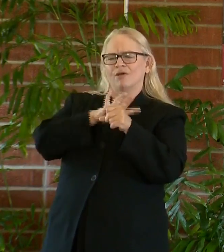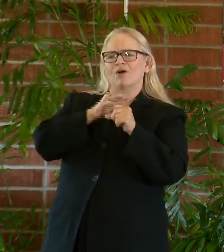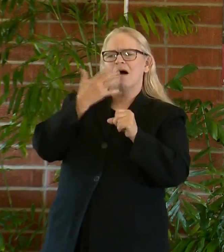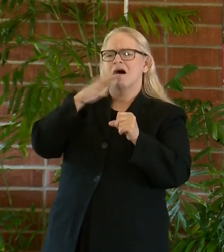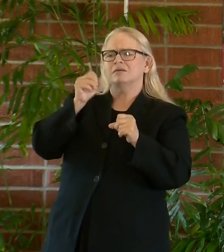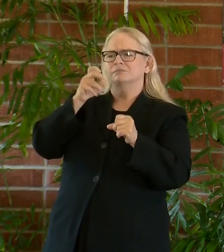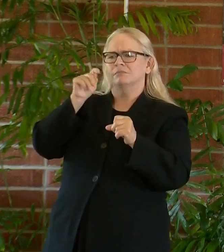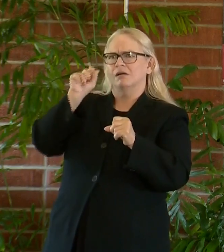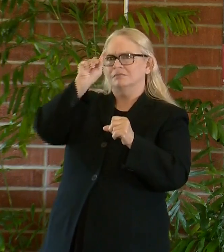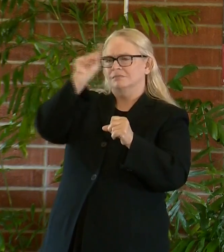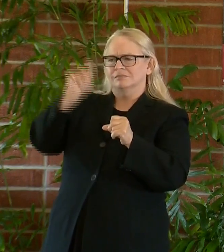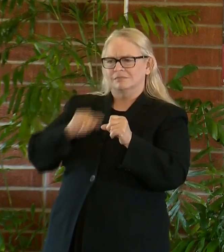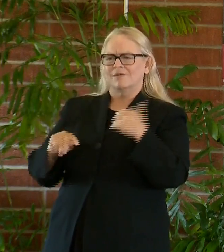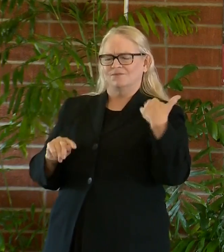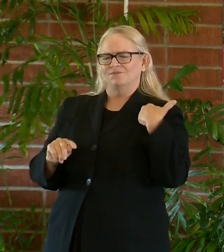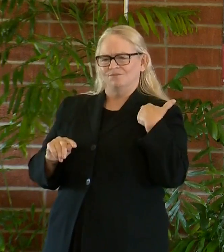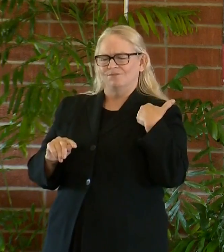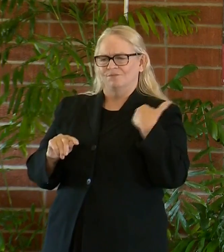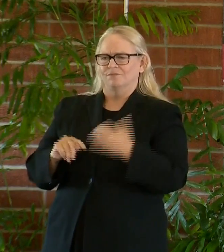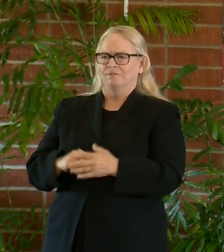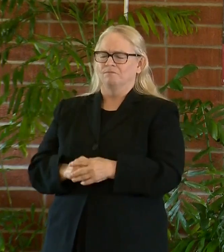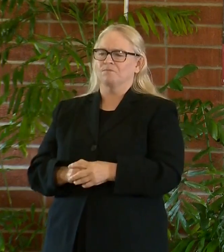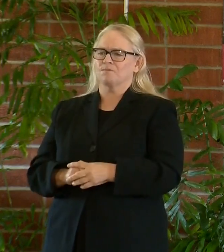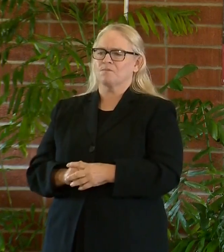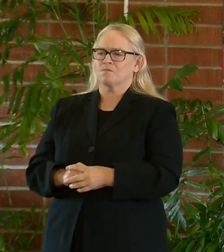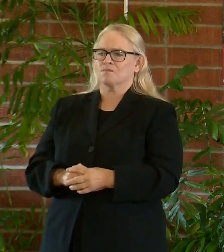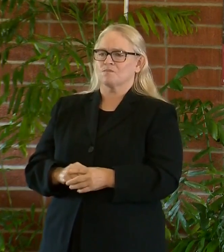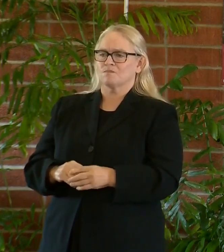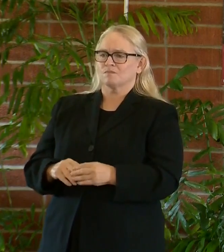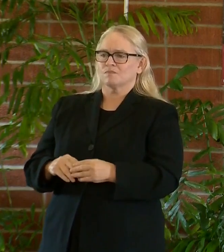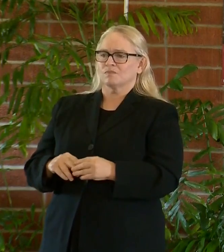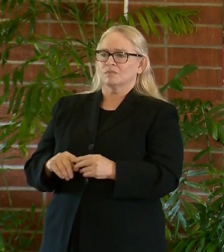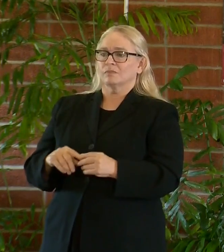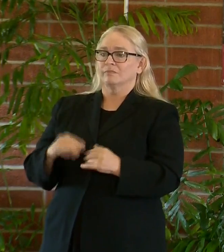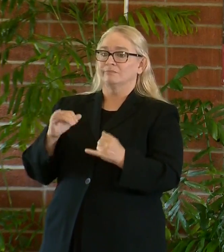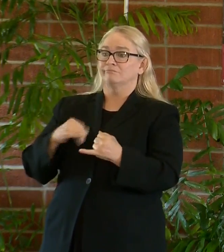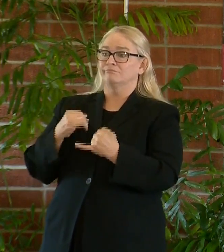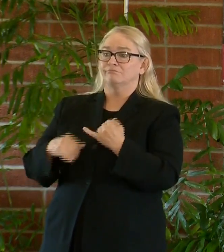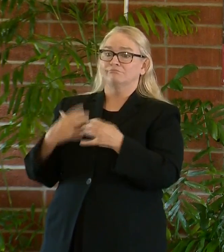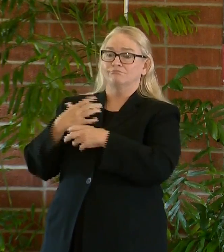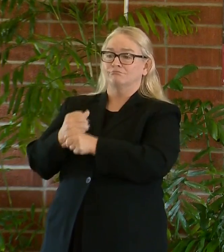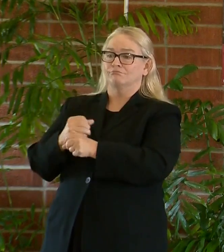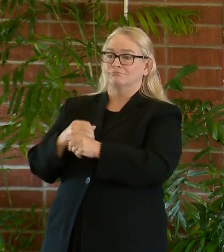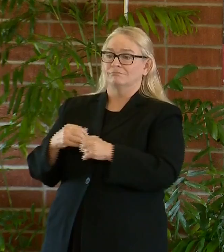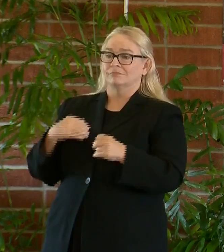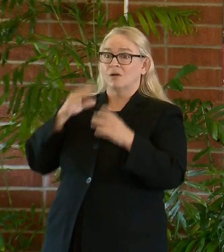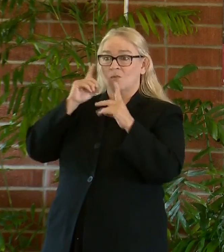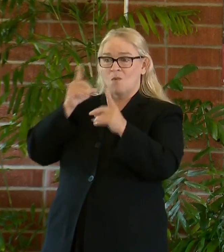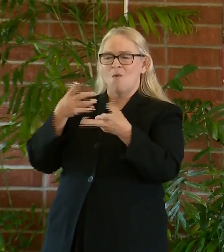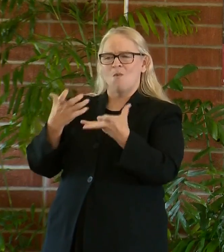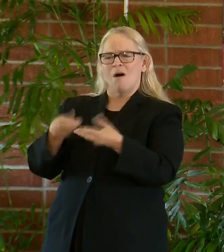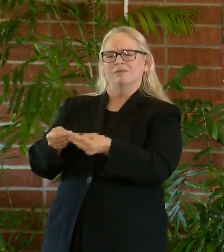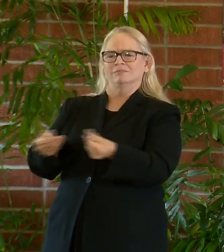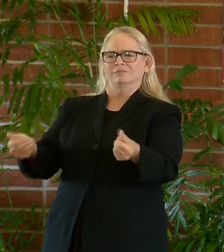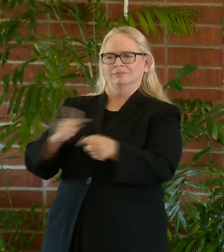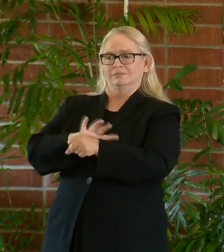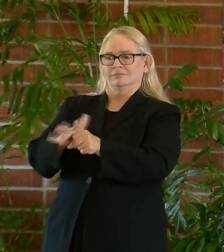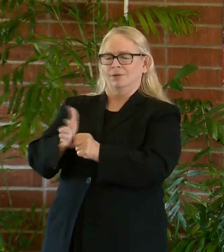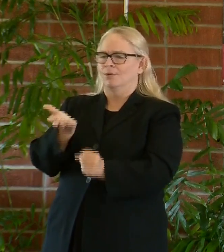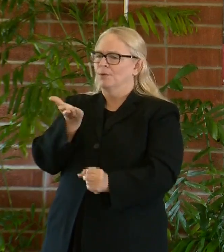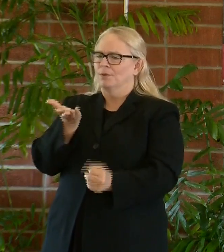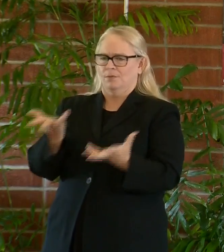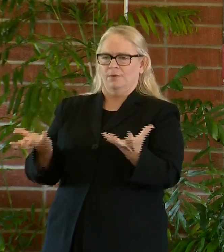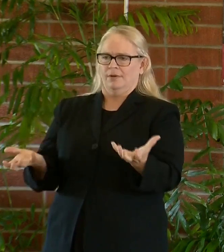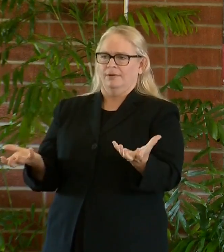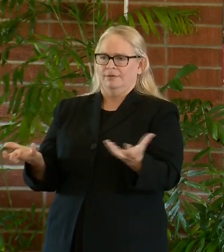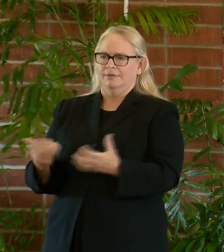all across the state of California to ultimately vanquish this disease. We now have